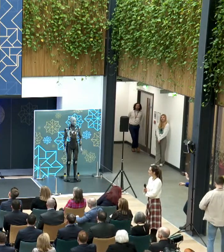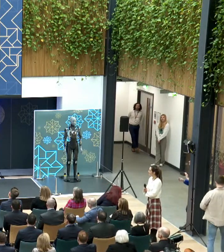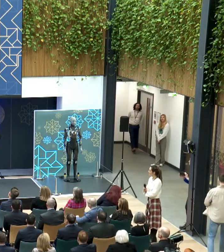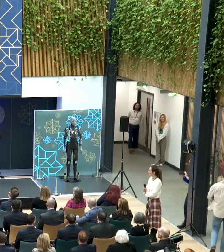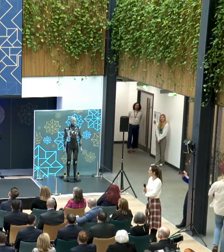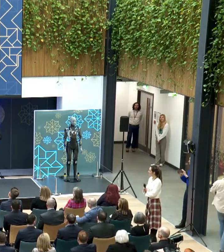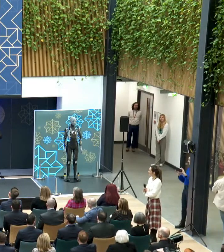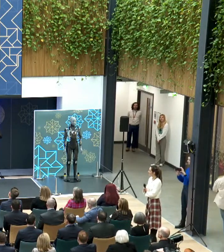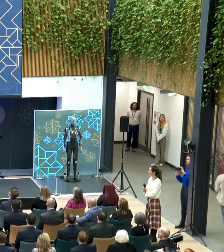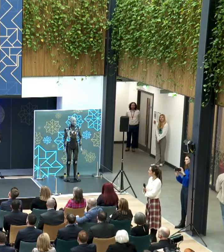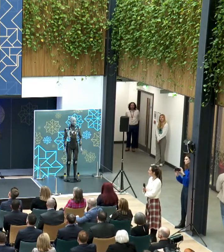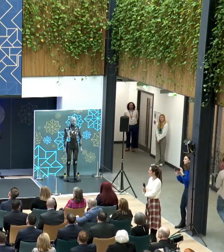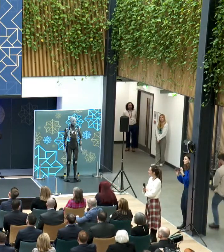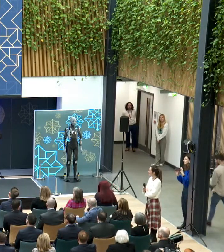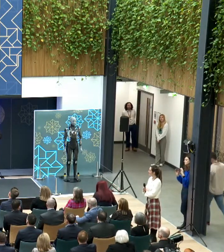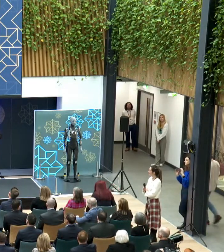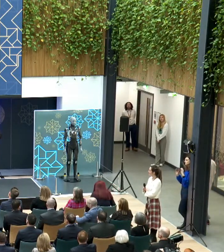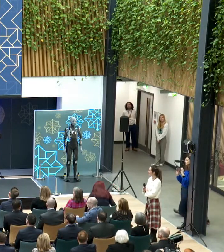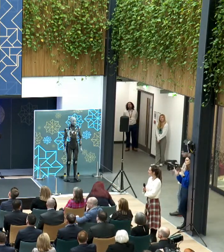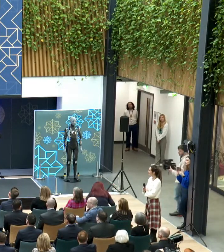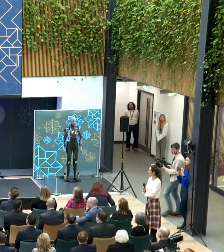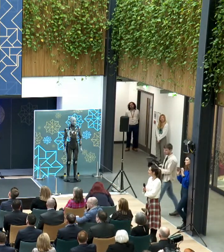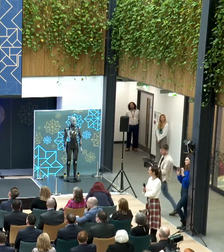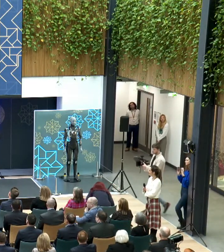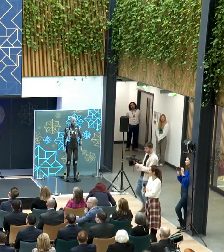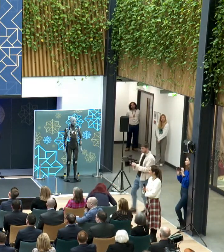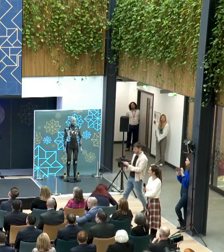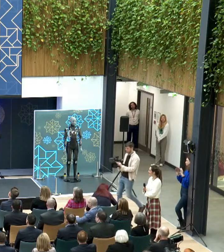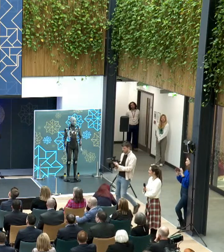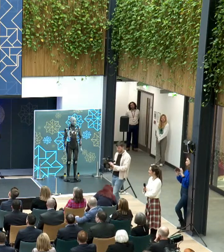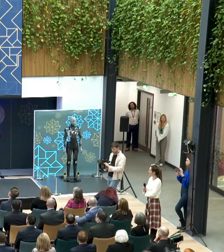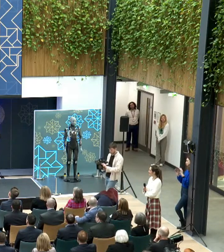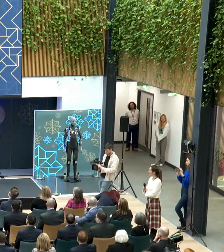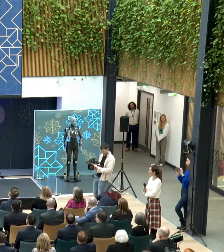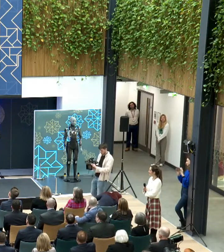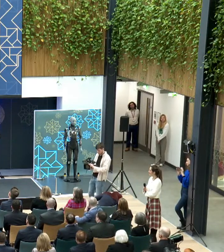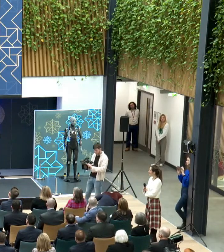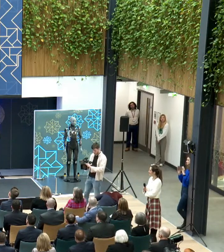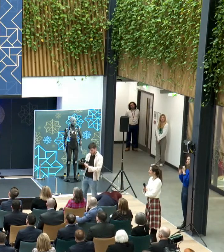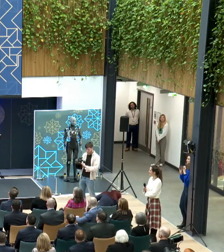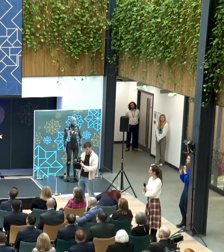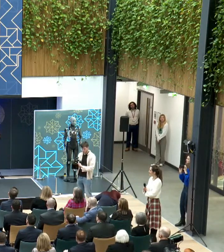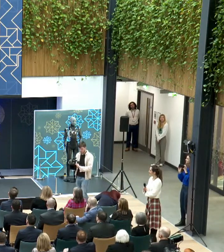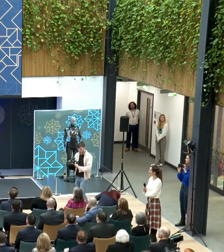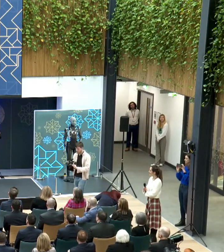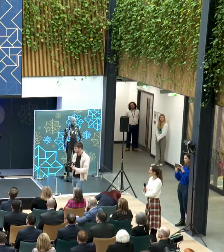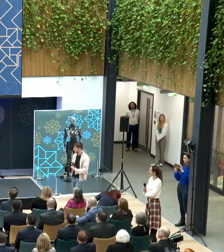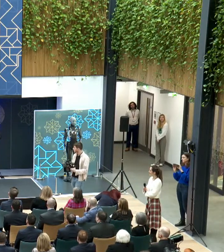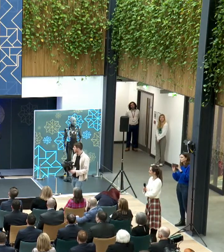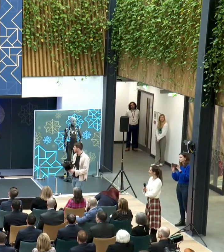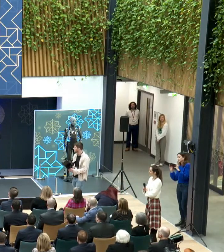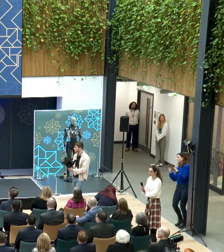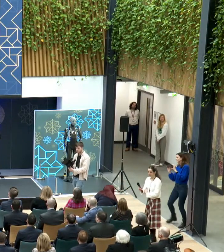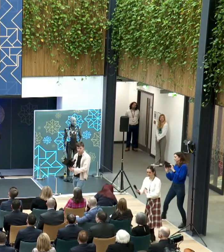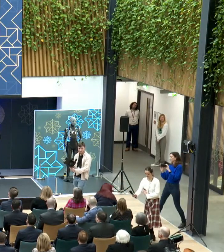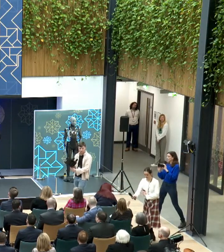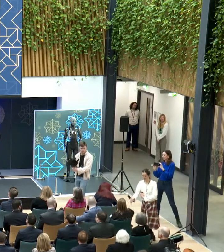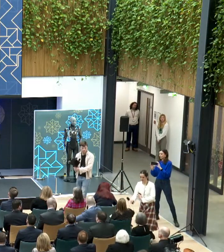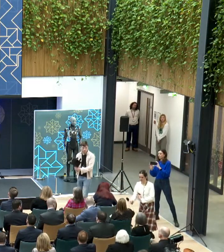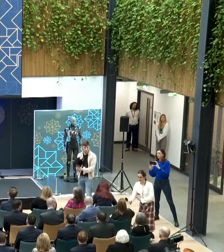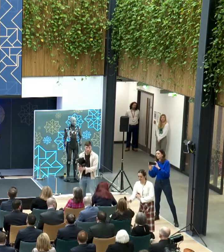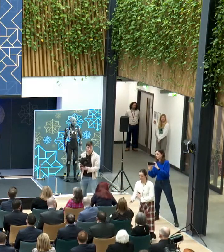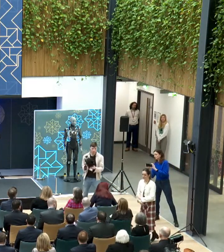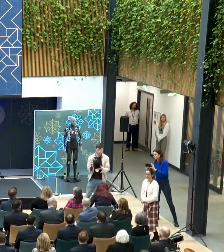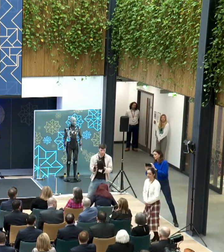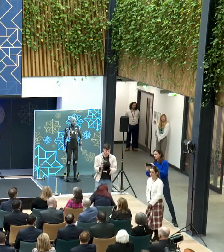first to give those here some time to think about what they'd like to put to me today. So can I first come to Lisa Summers from BBC